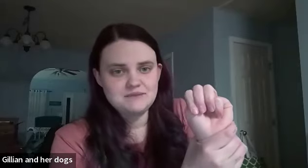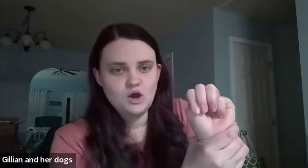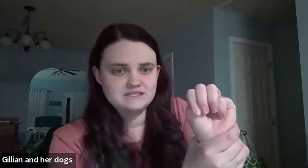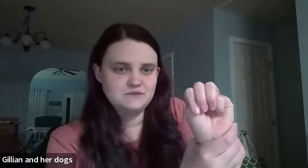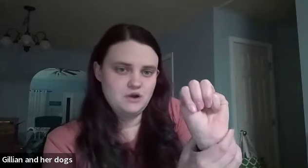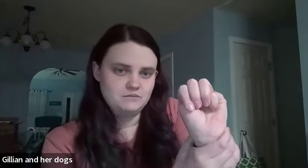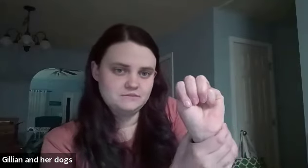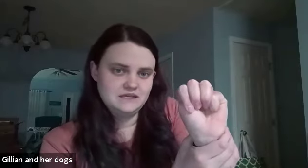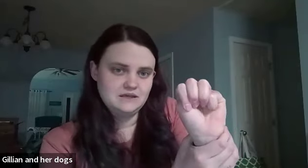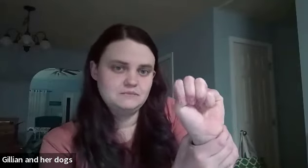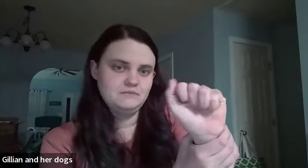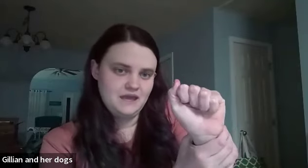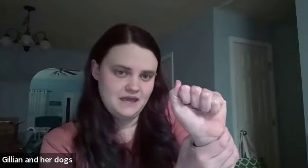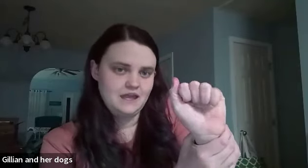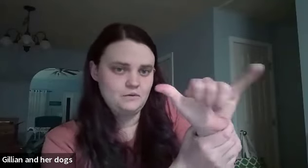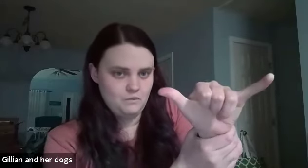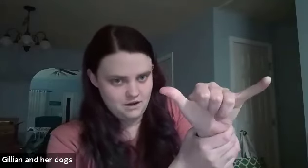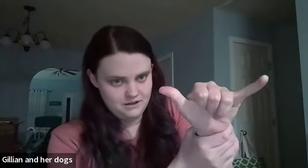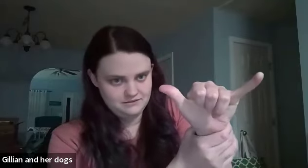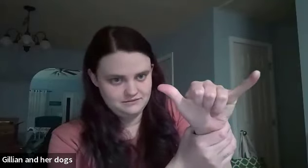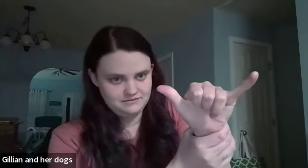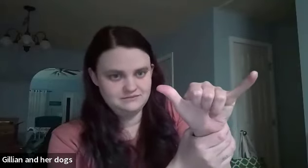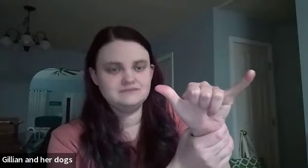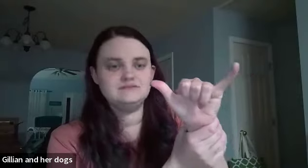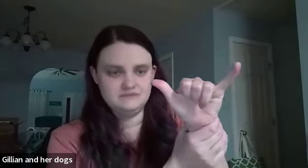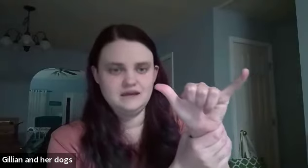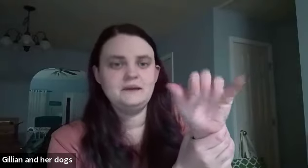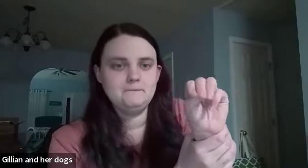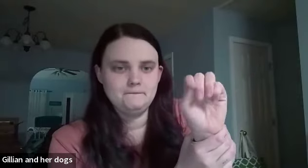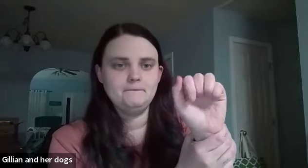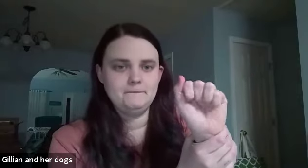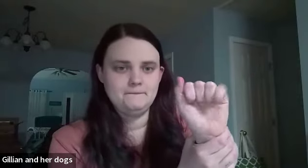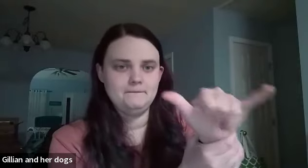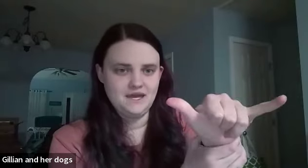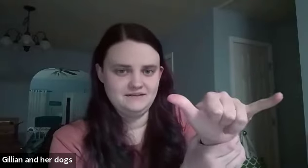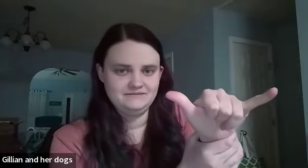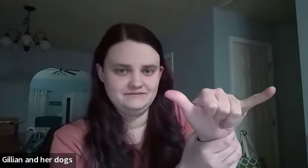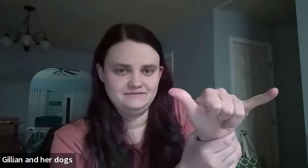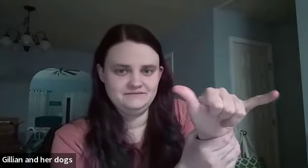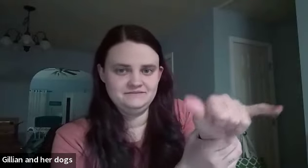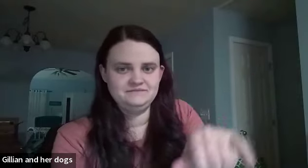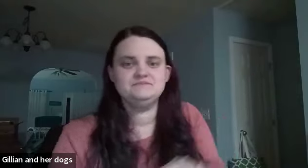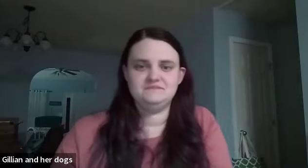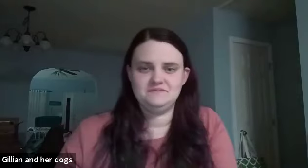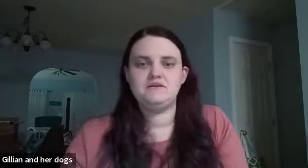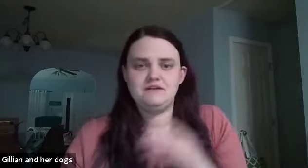name causes me problems. May. Okay. May. All